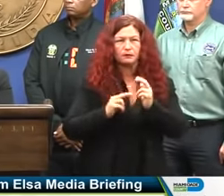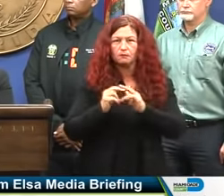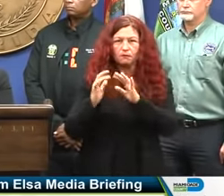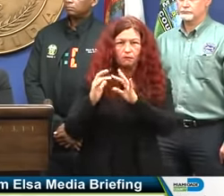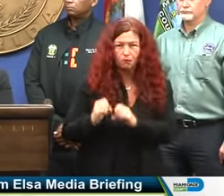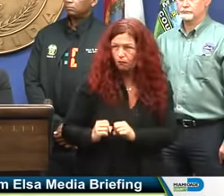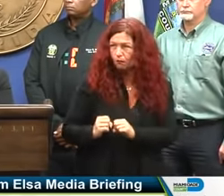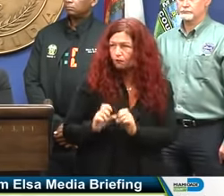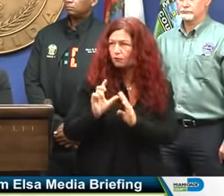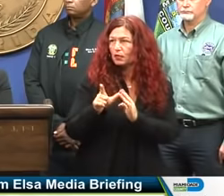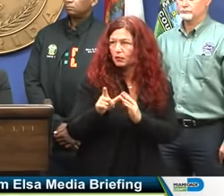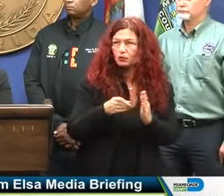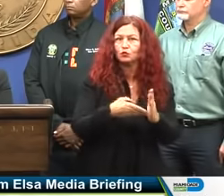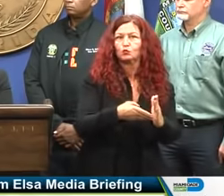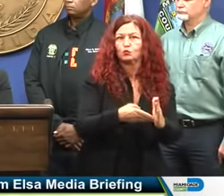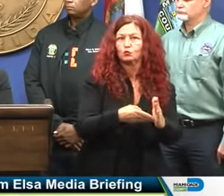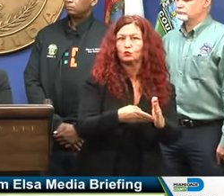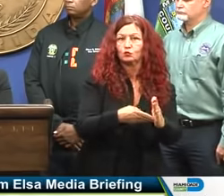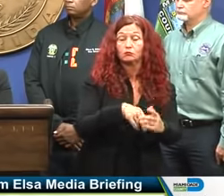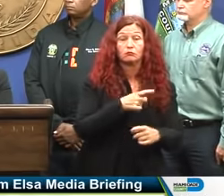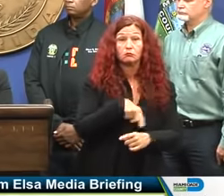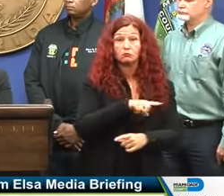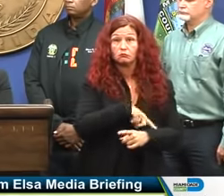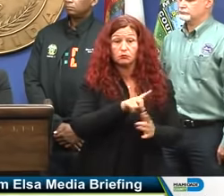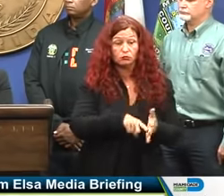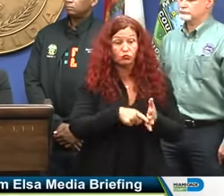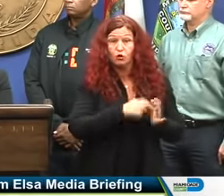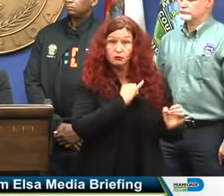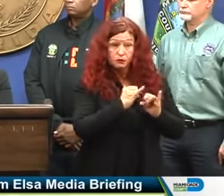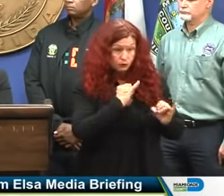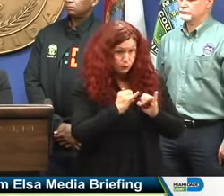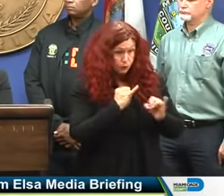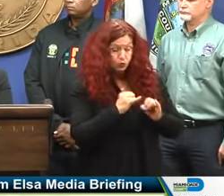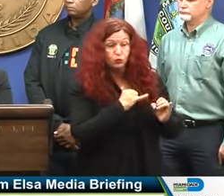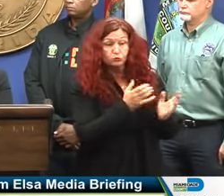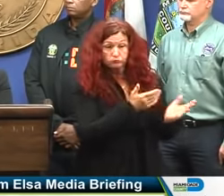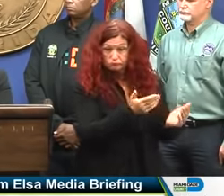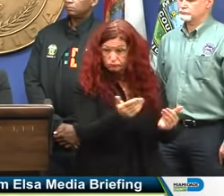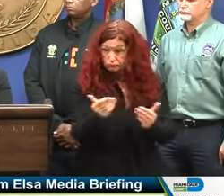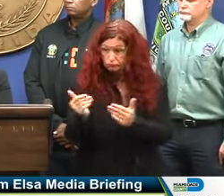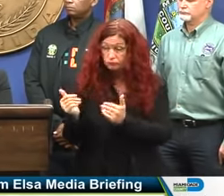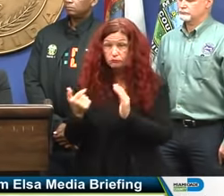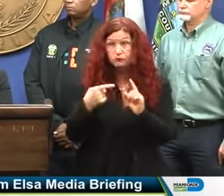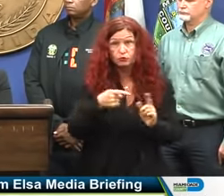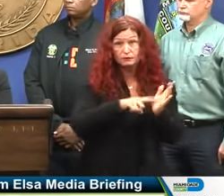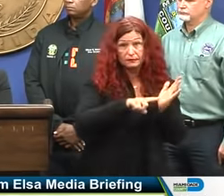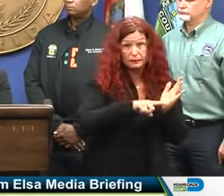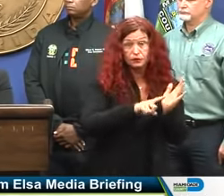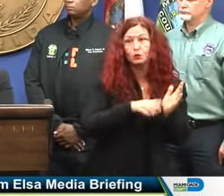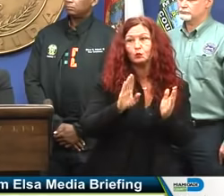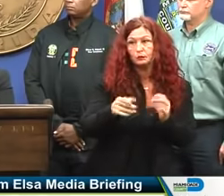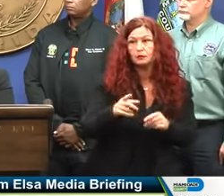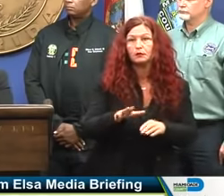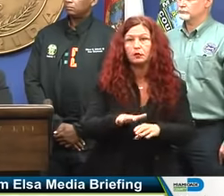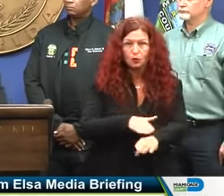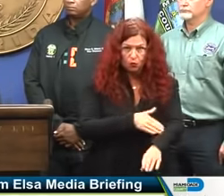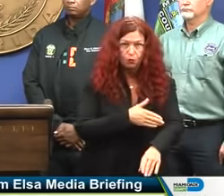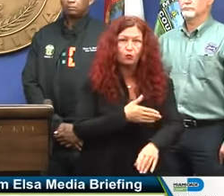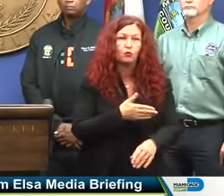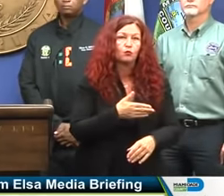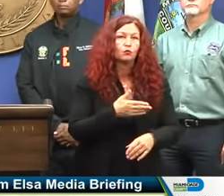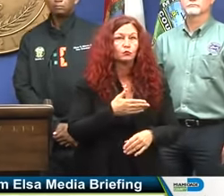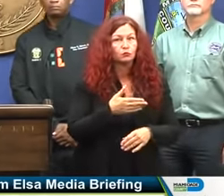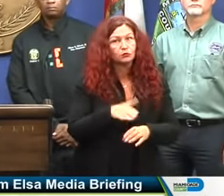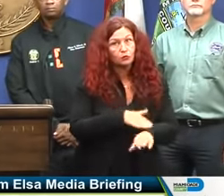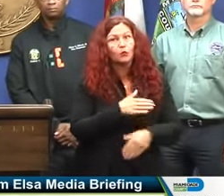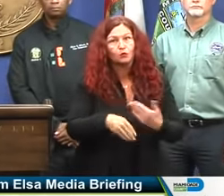people, and so the investigation will continue over a long period of time. Can I get a Spanish media question right